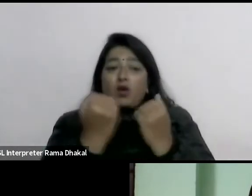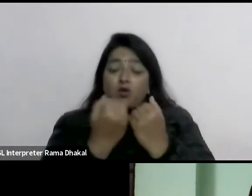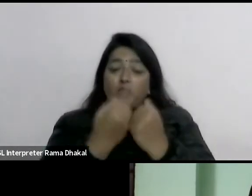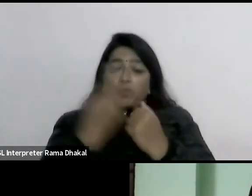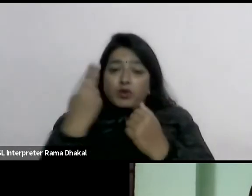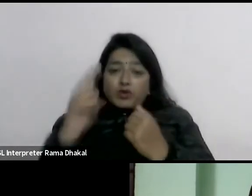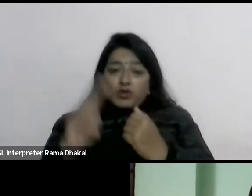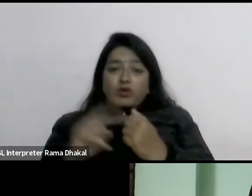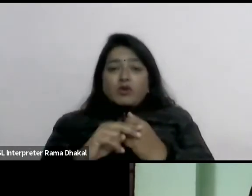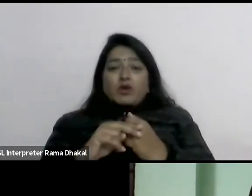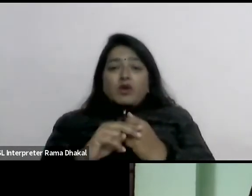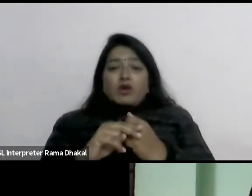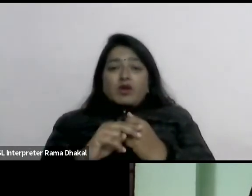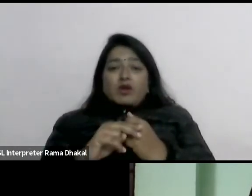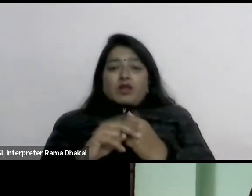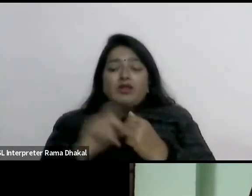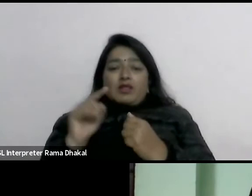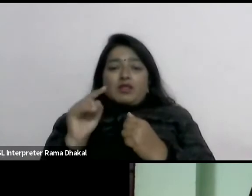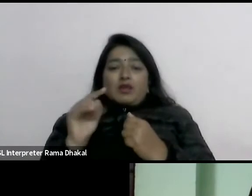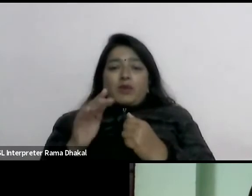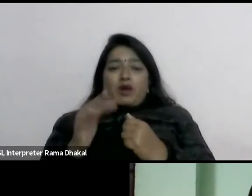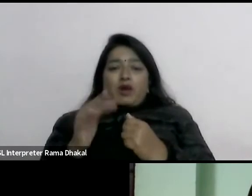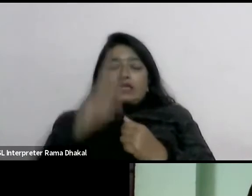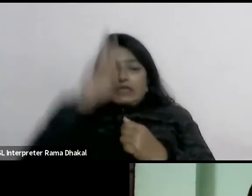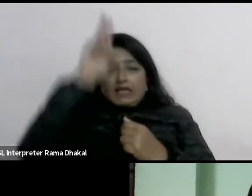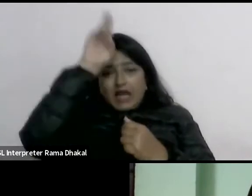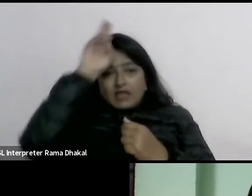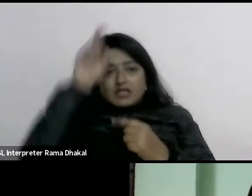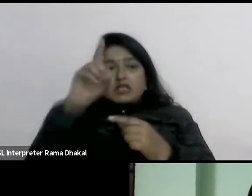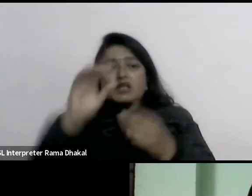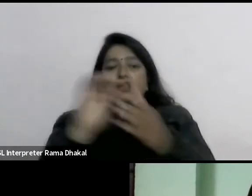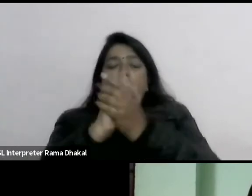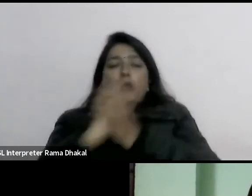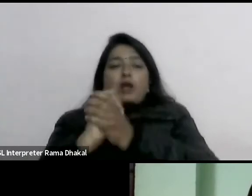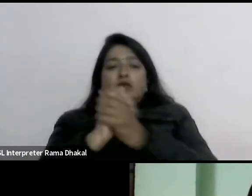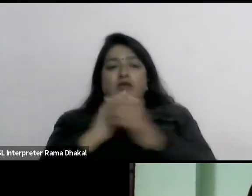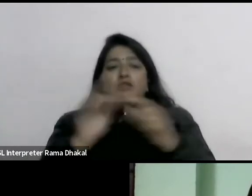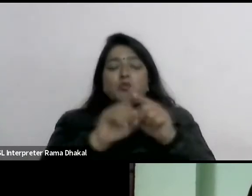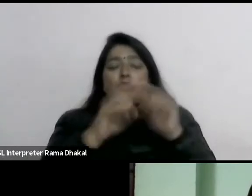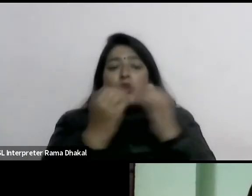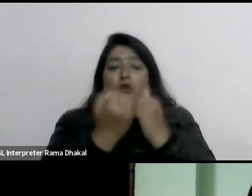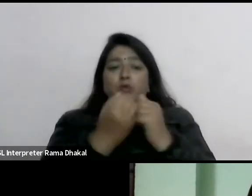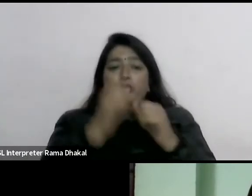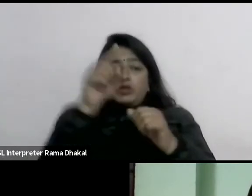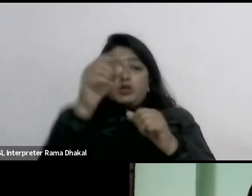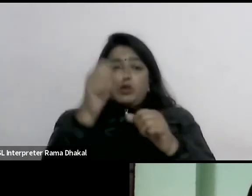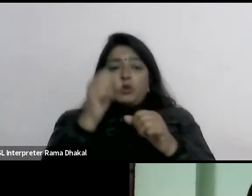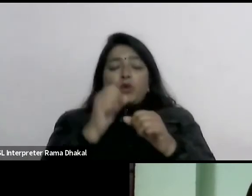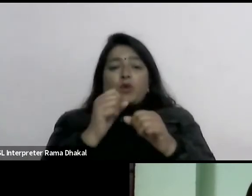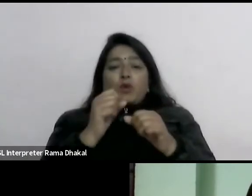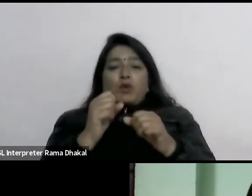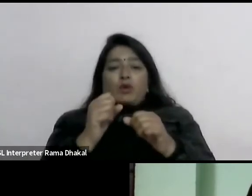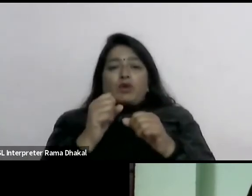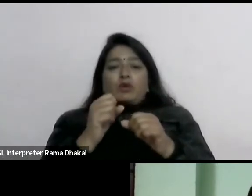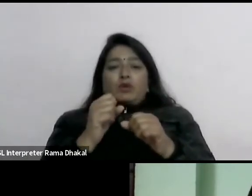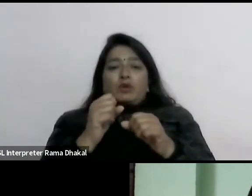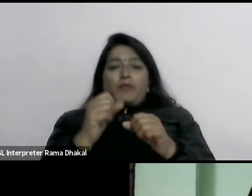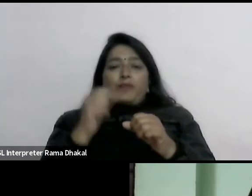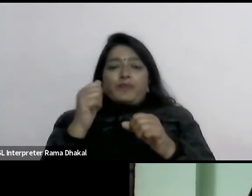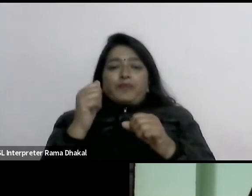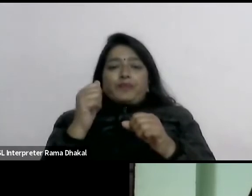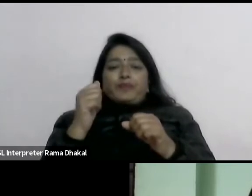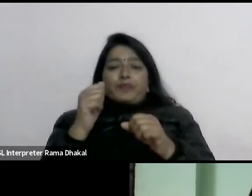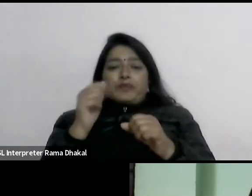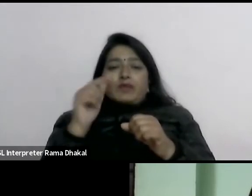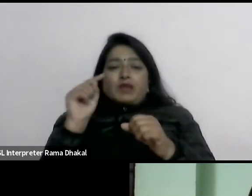you're going to go into partnership with the state to try and implement anti-violence against, in fighting